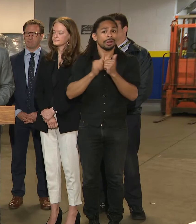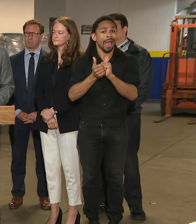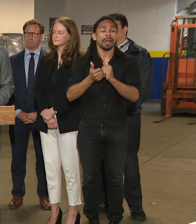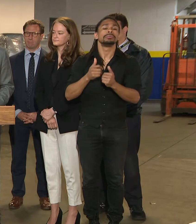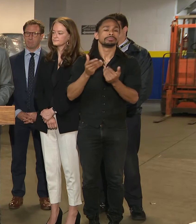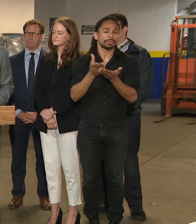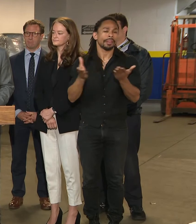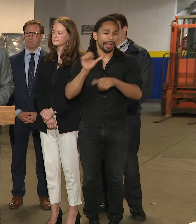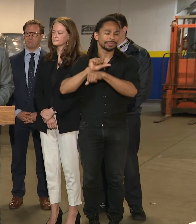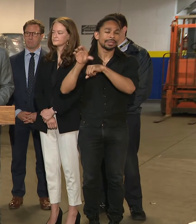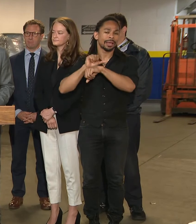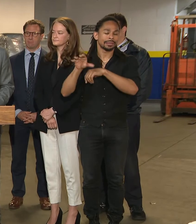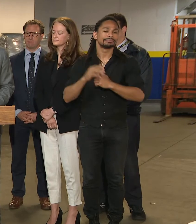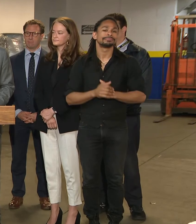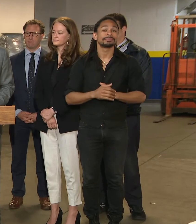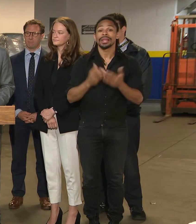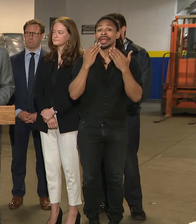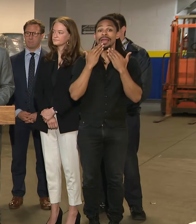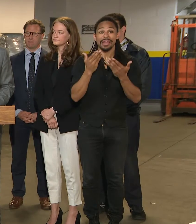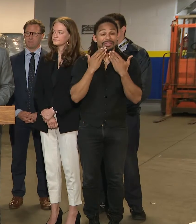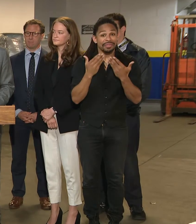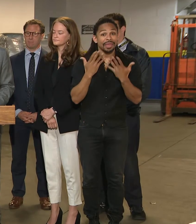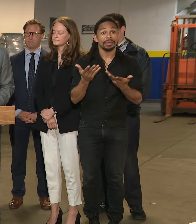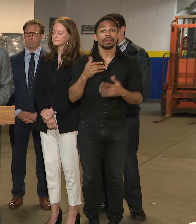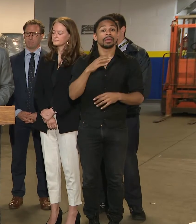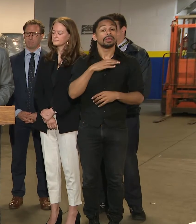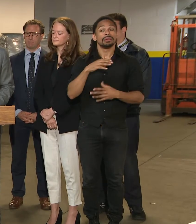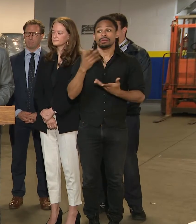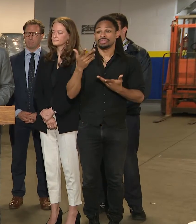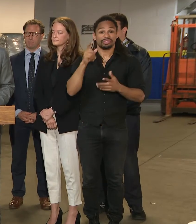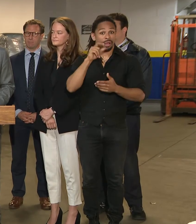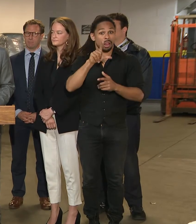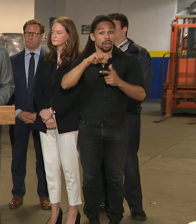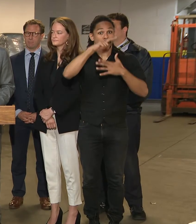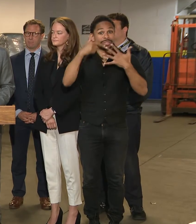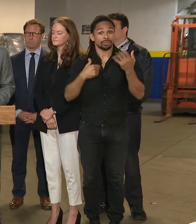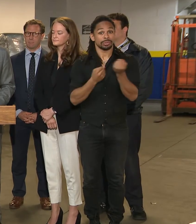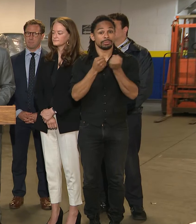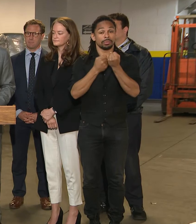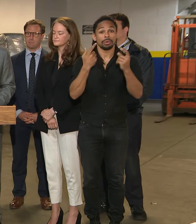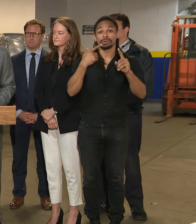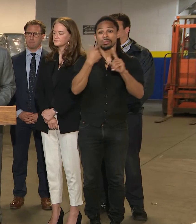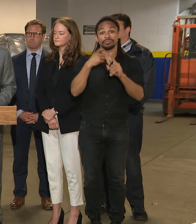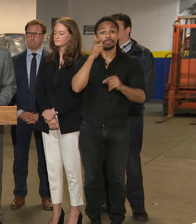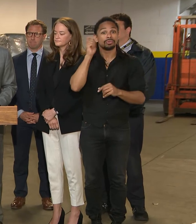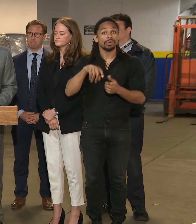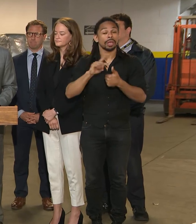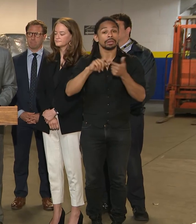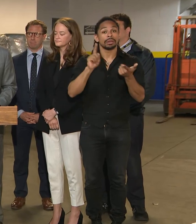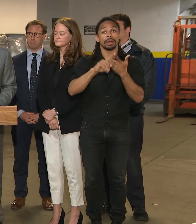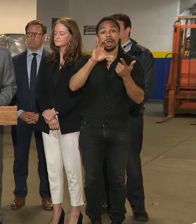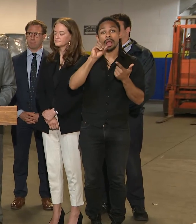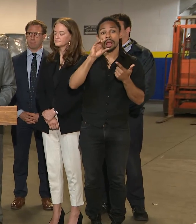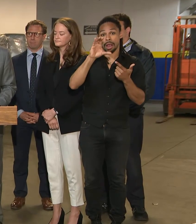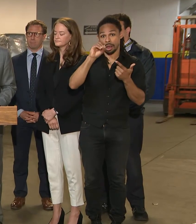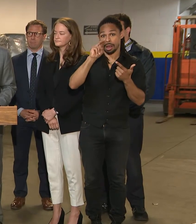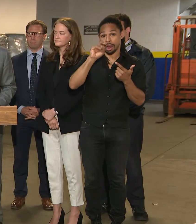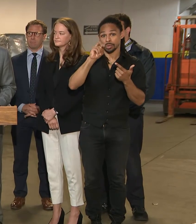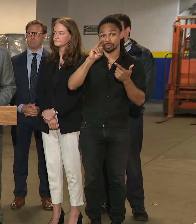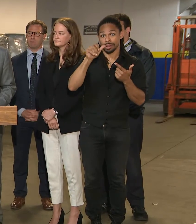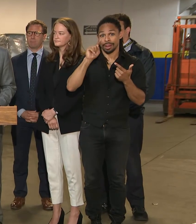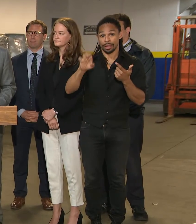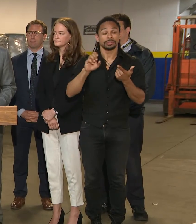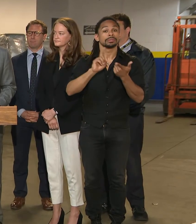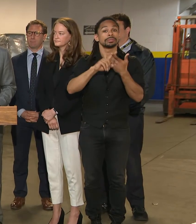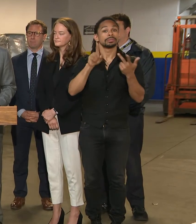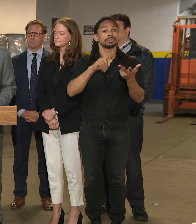sister agencies, the consulate, the logistical support from Ukraine, as well as the government of Ukraine for working with us